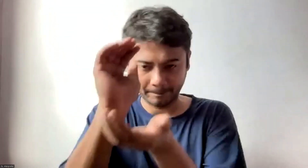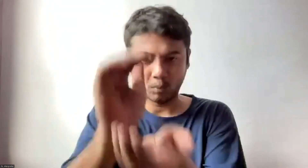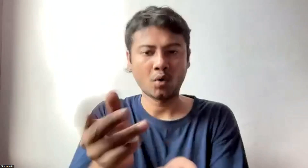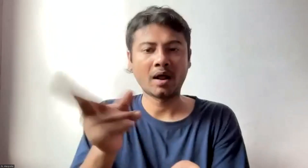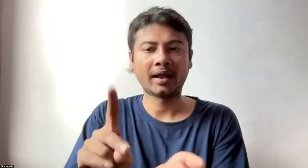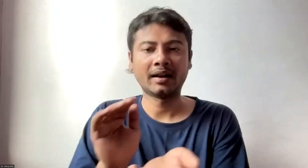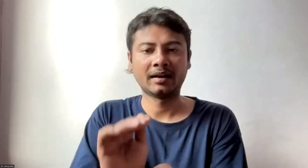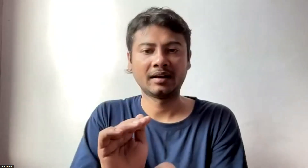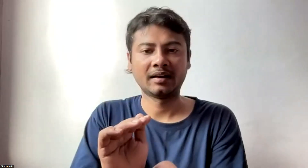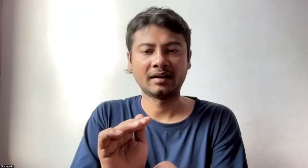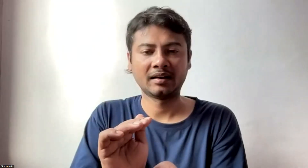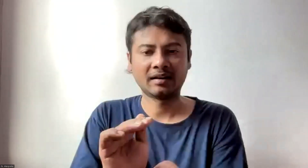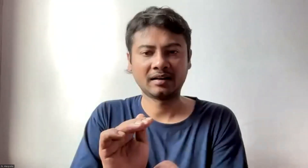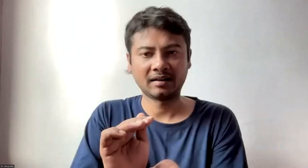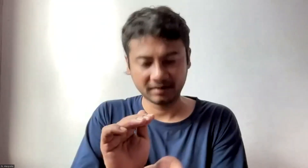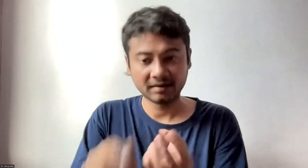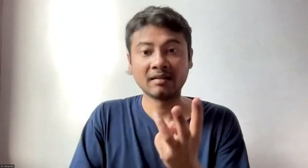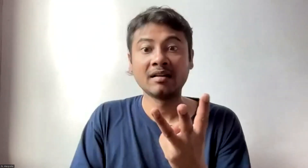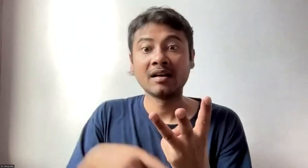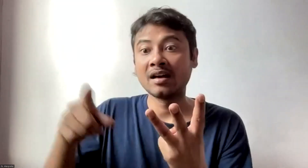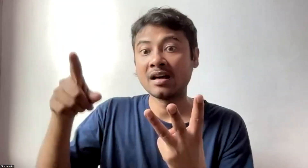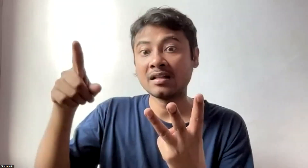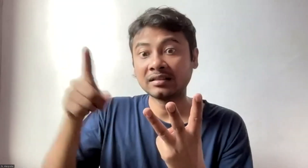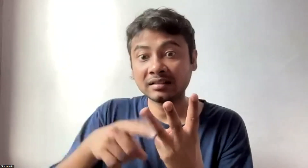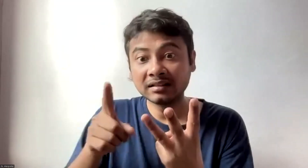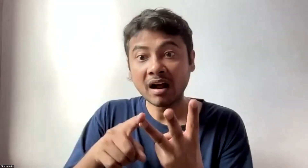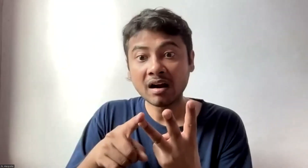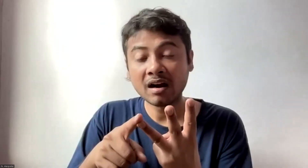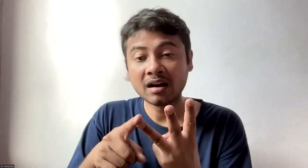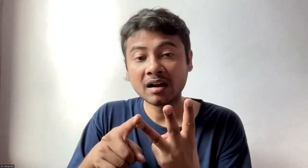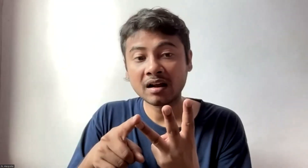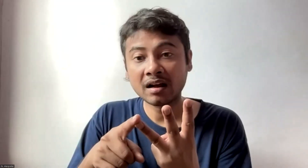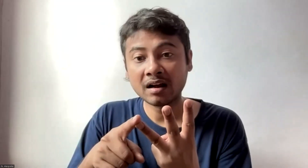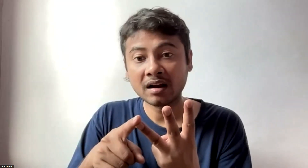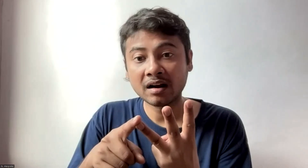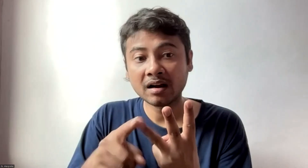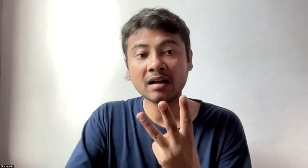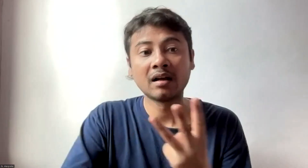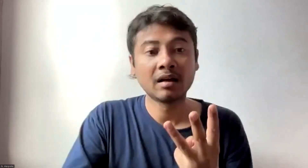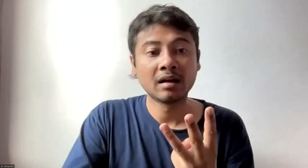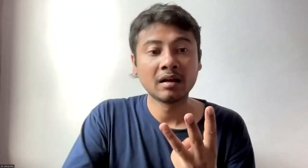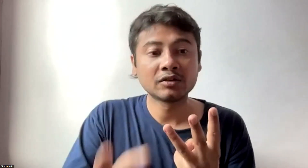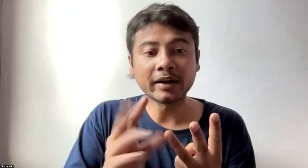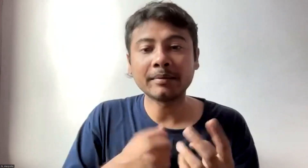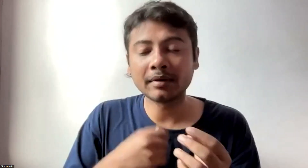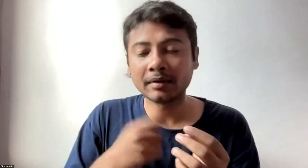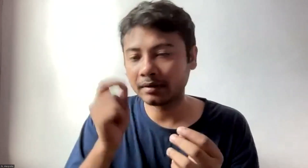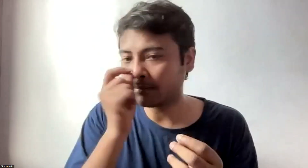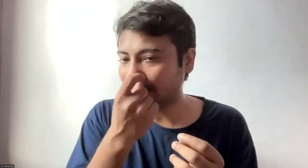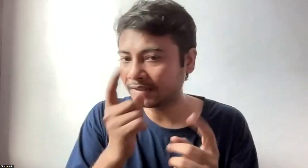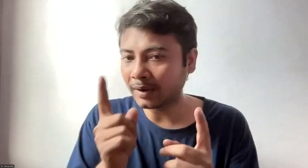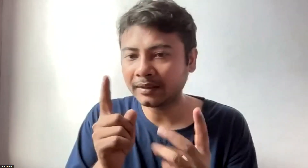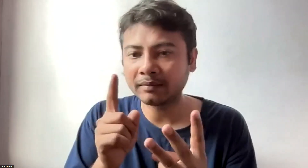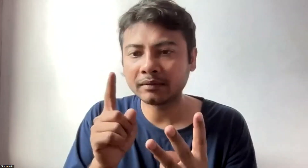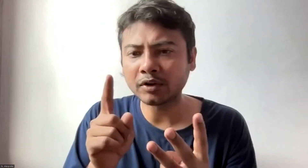And in the third category, unfortunately, such people take birth as a lower species. They take Sorry, birth as